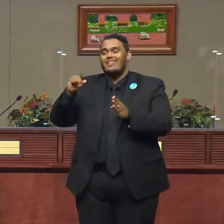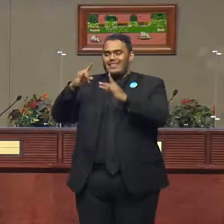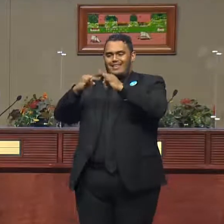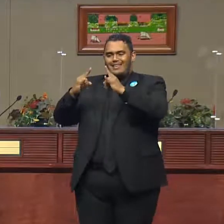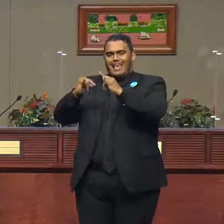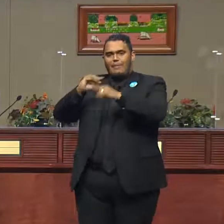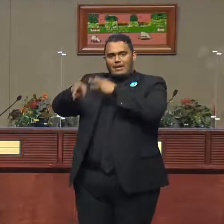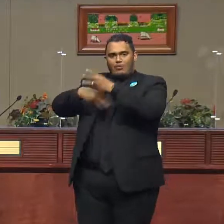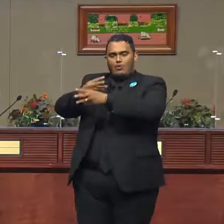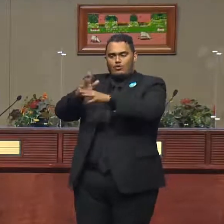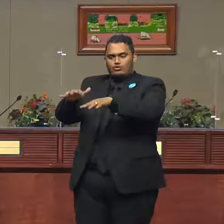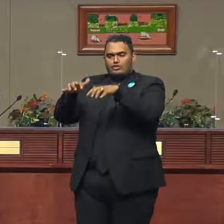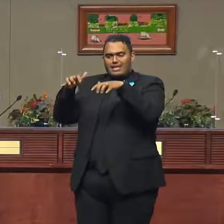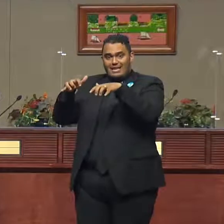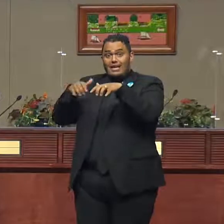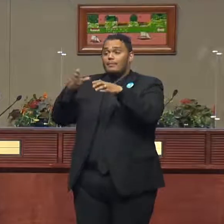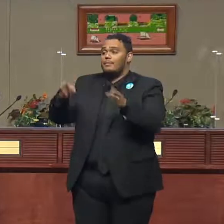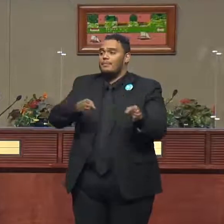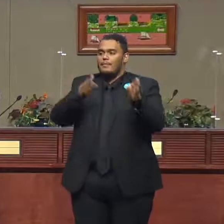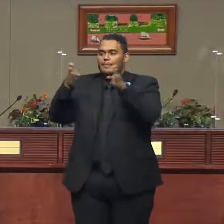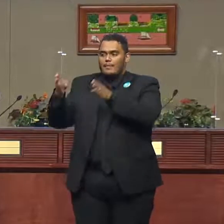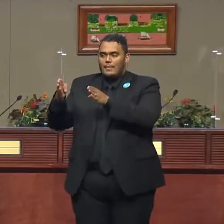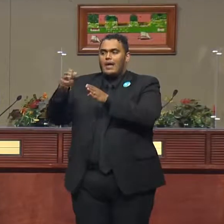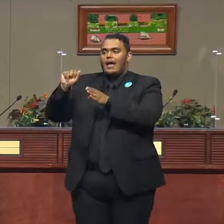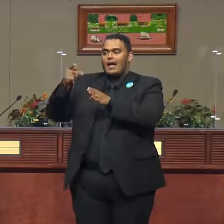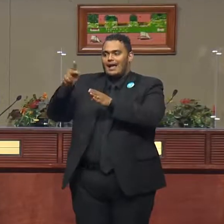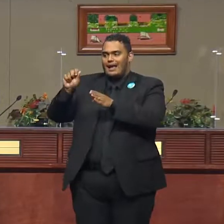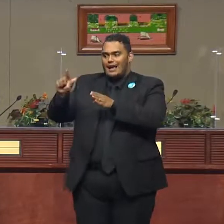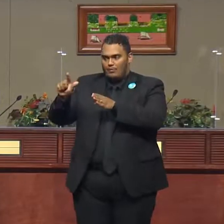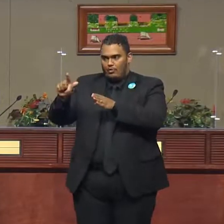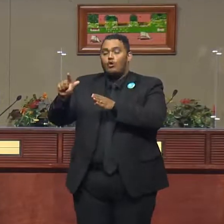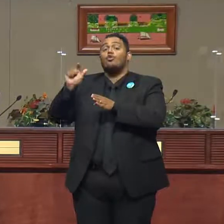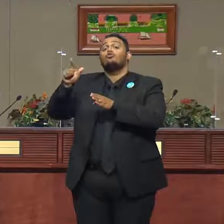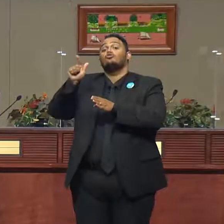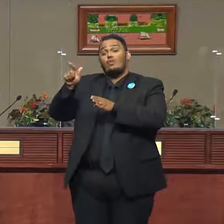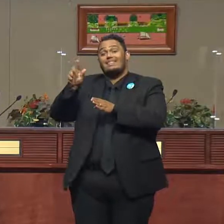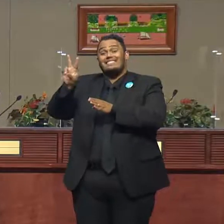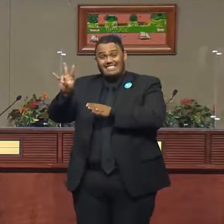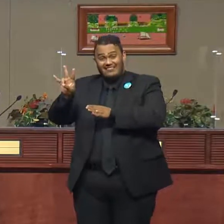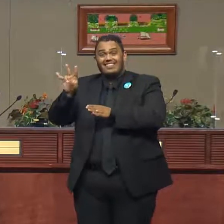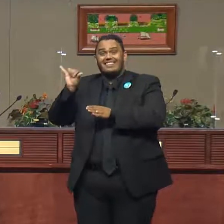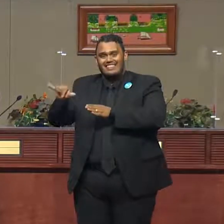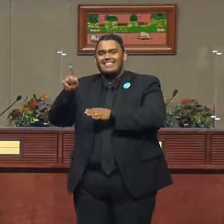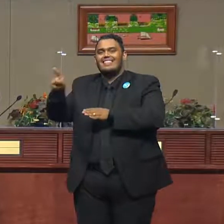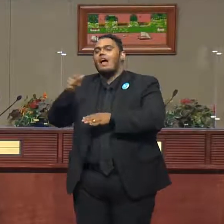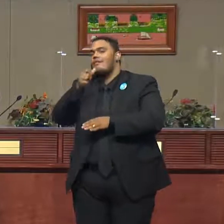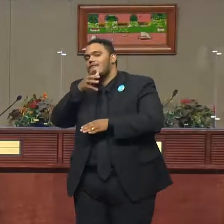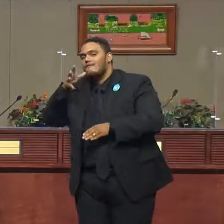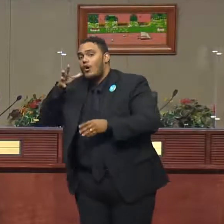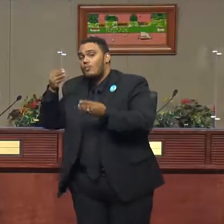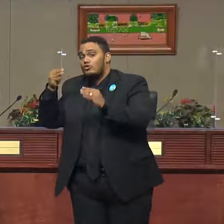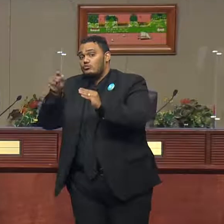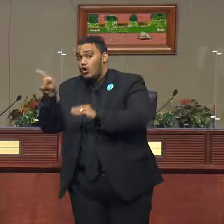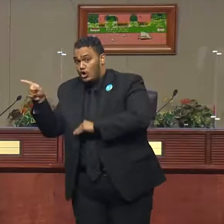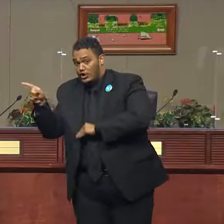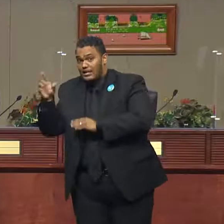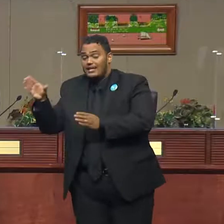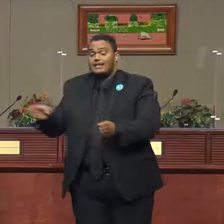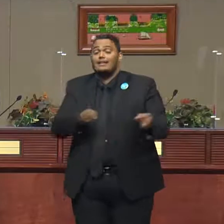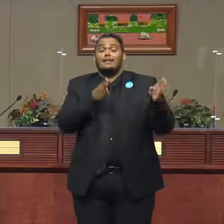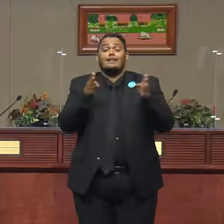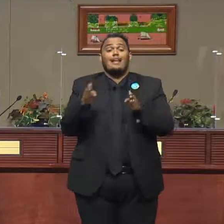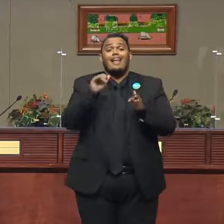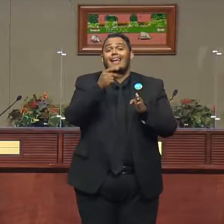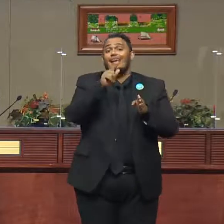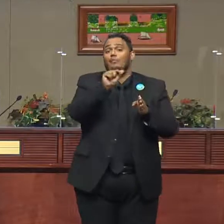the Farmers Market at Lake Eola Park. May 5th, Washington Shores Shopping Plaza. May 8th, the James R. Smith